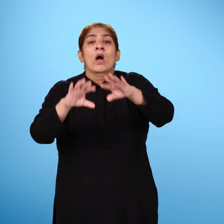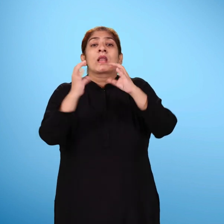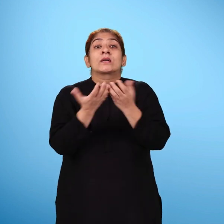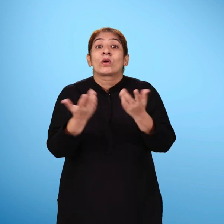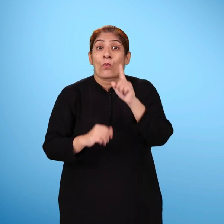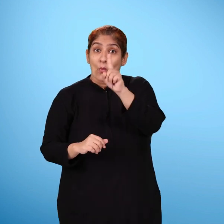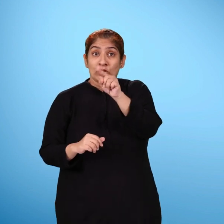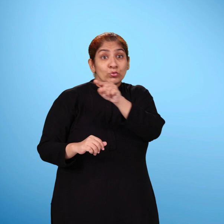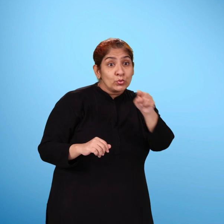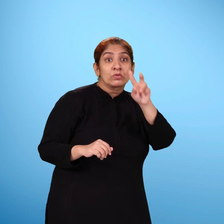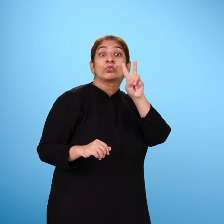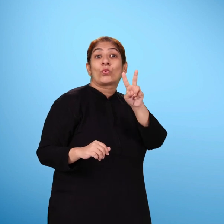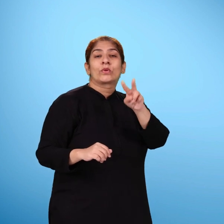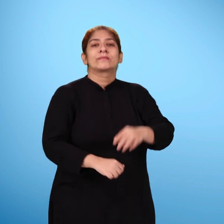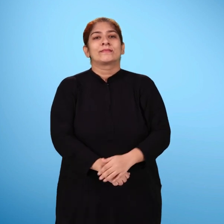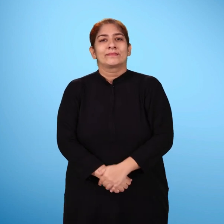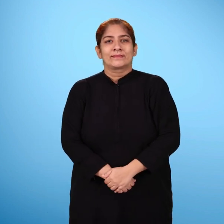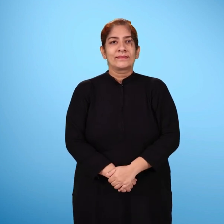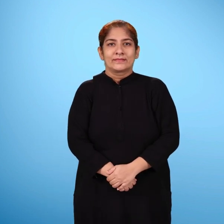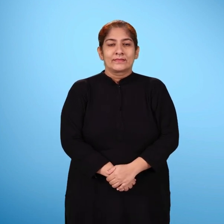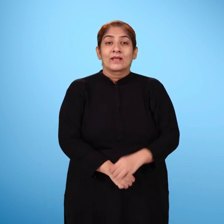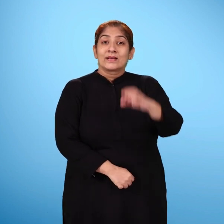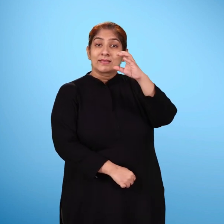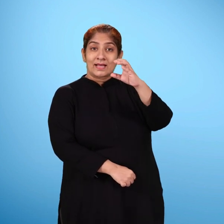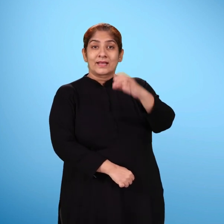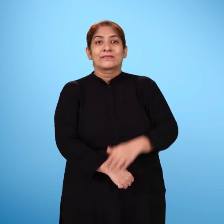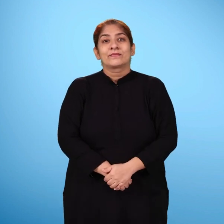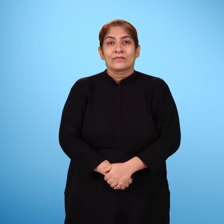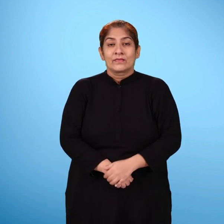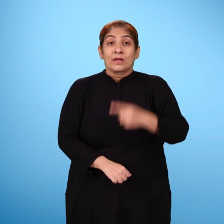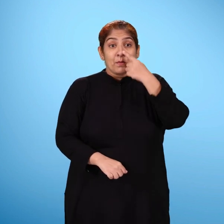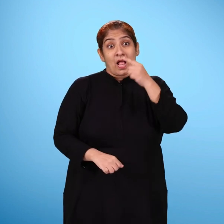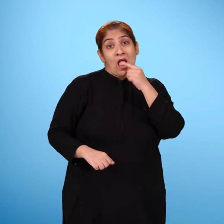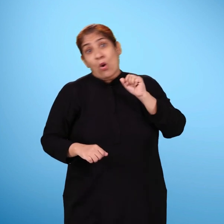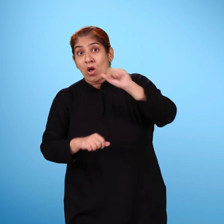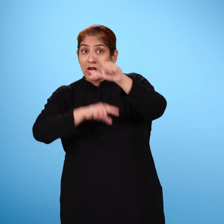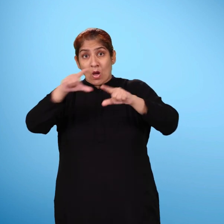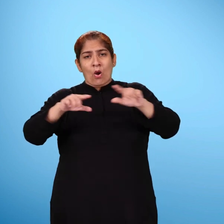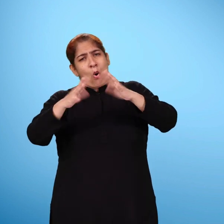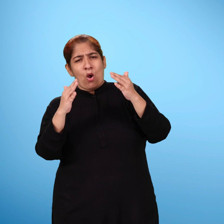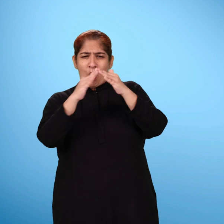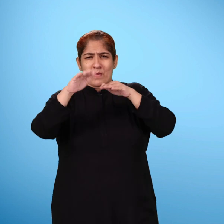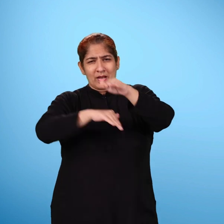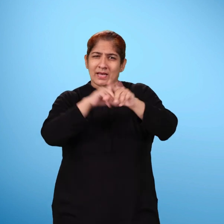from class 1 to 2. Option C. Mother tongue or home